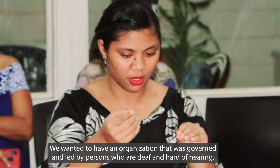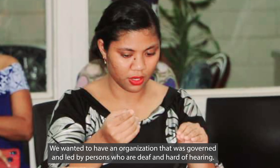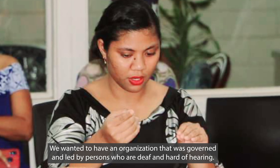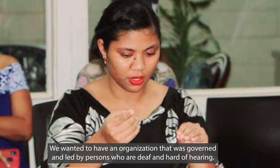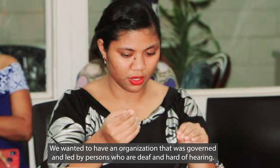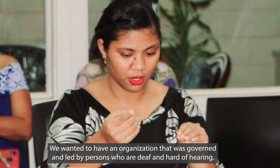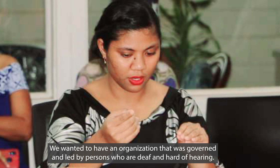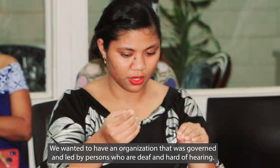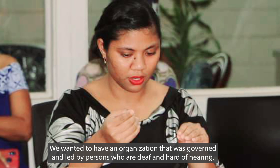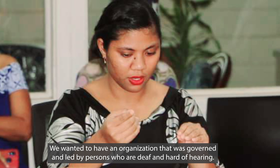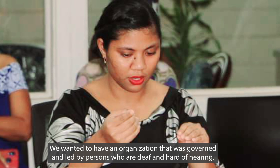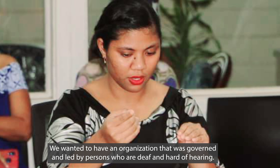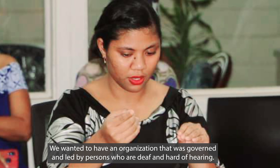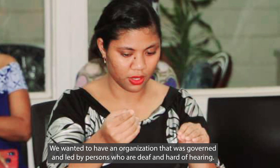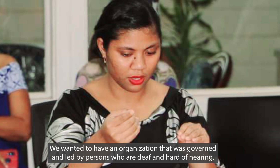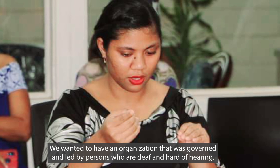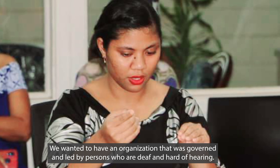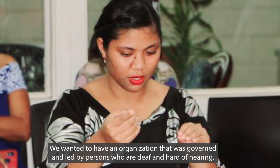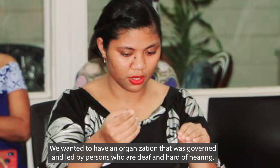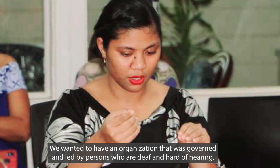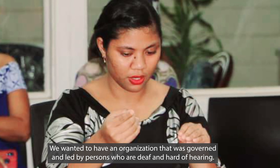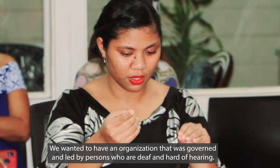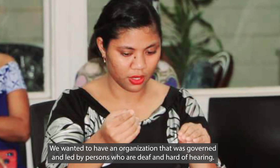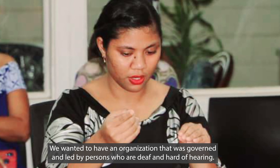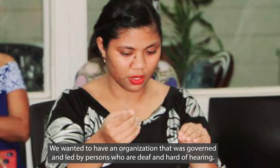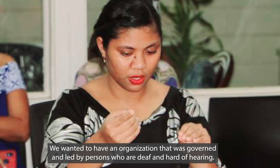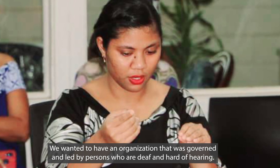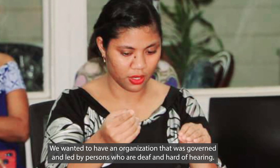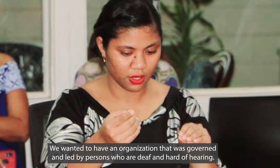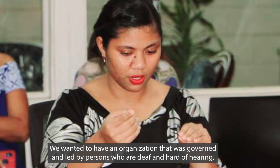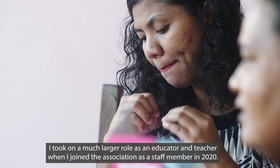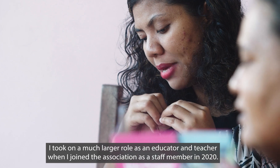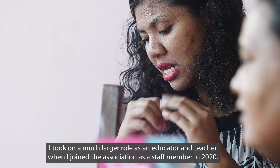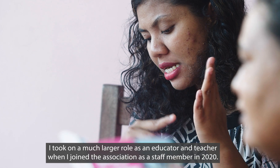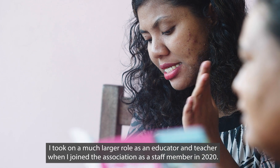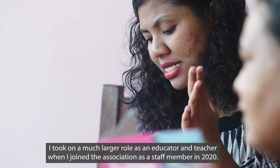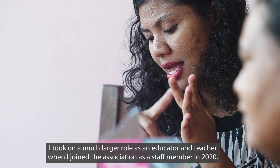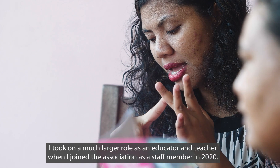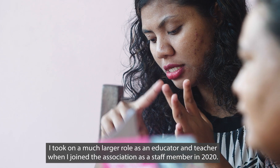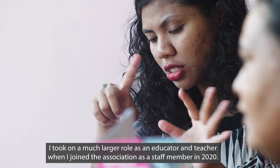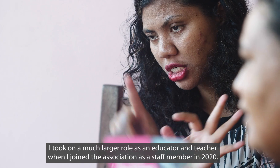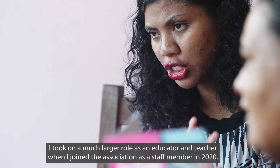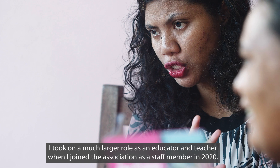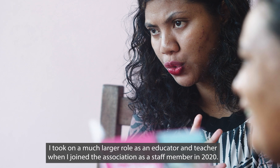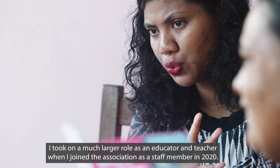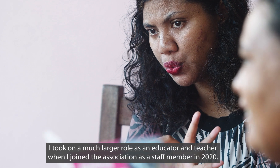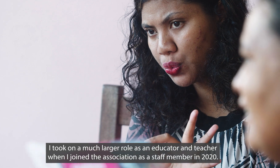an organization that was governed and led by persons who are deaf and hard of hearing. I took on a much larger role as an educator